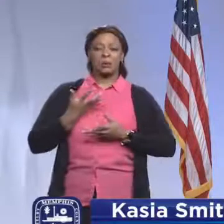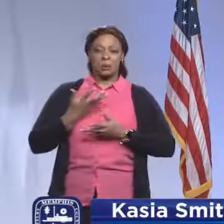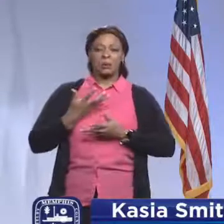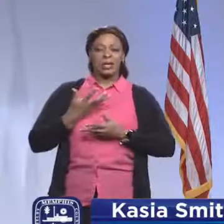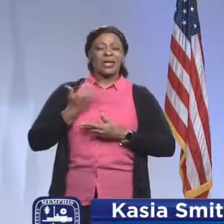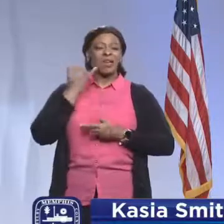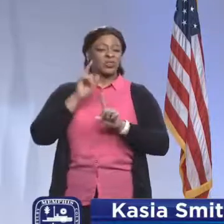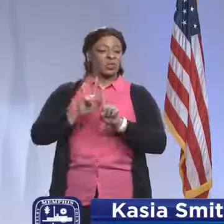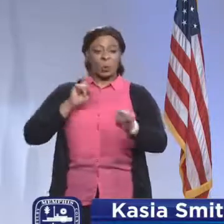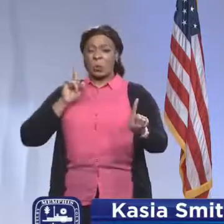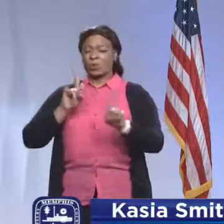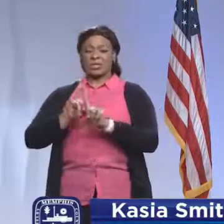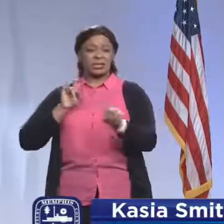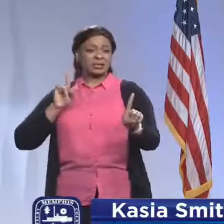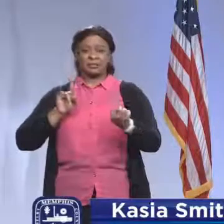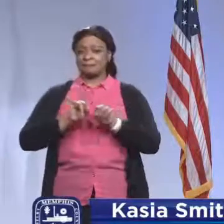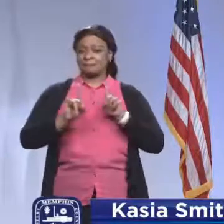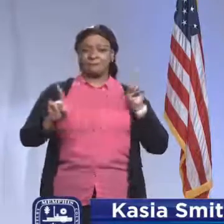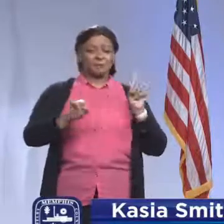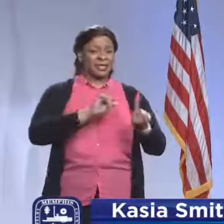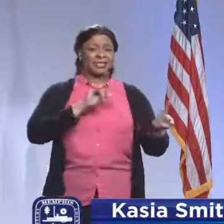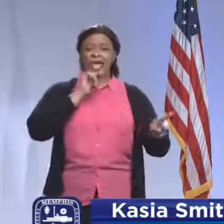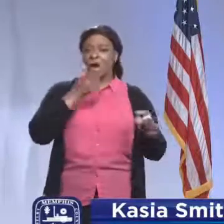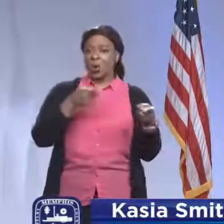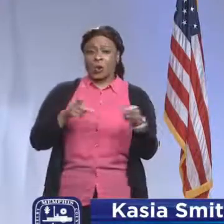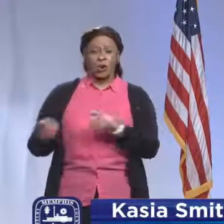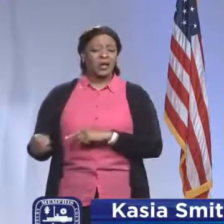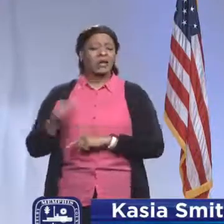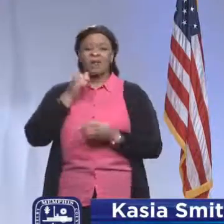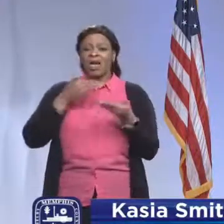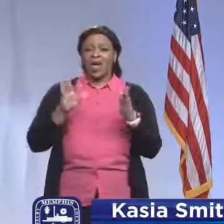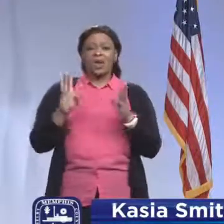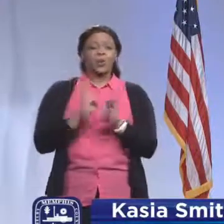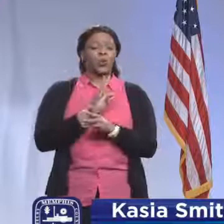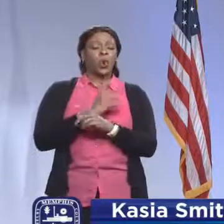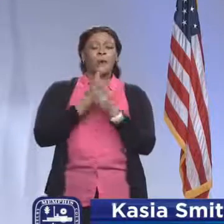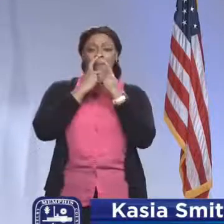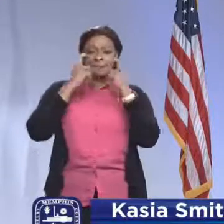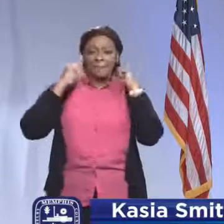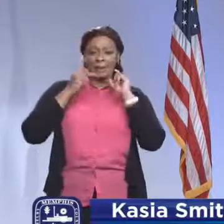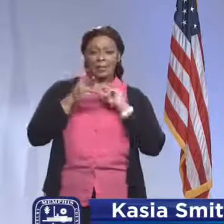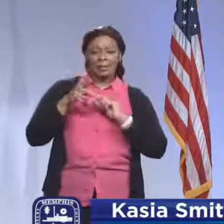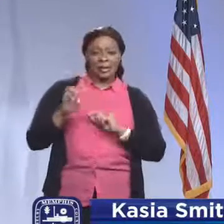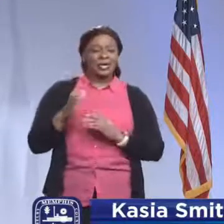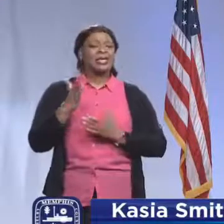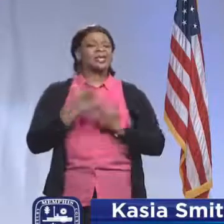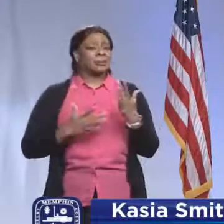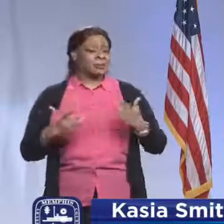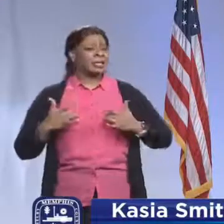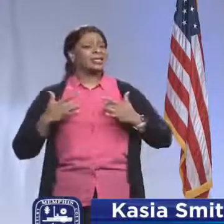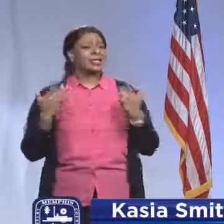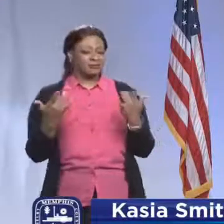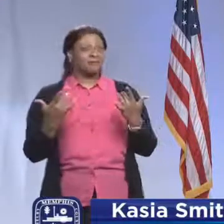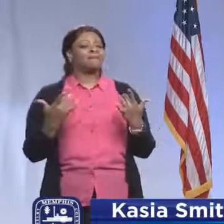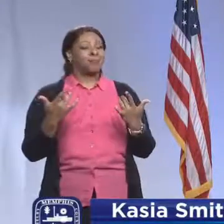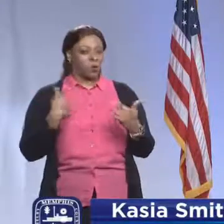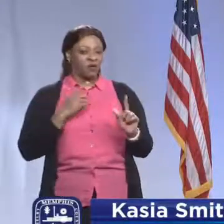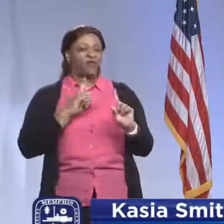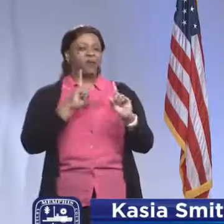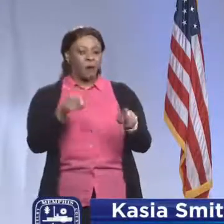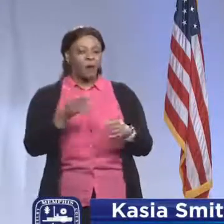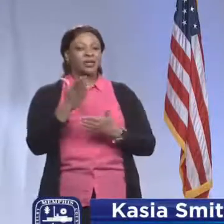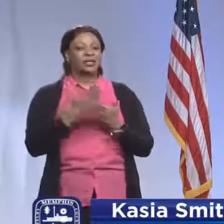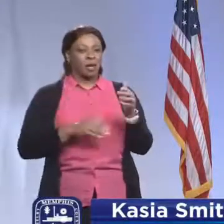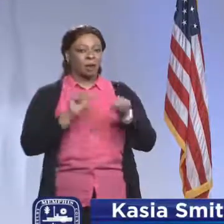if social distancing isn't being done, if they are not allowed to wear PPE. And in some instances, we have gone out to these